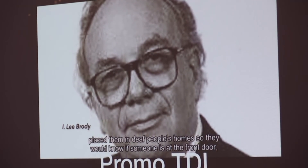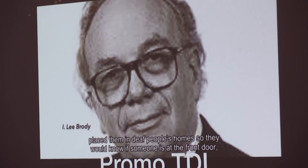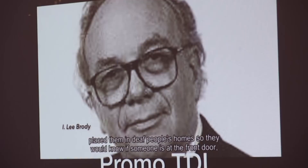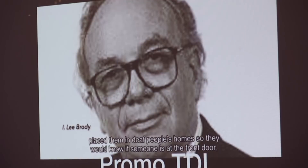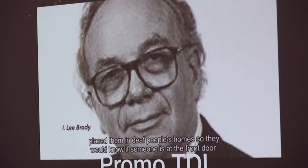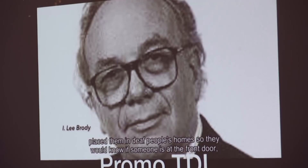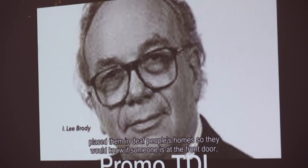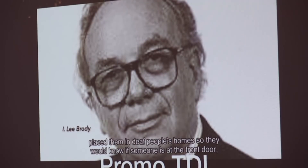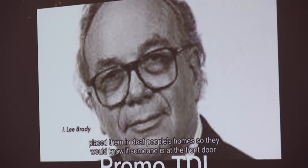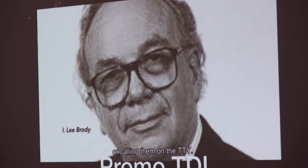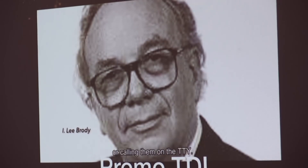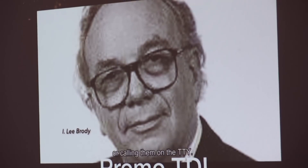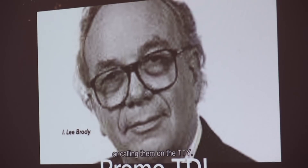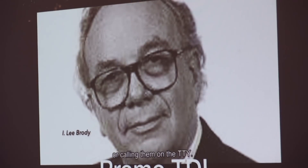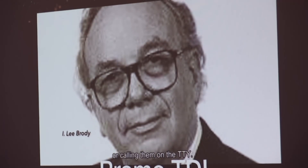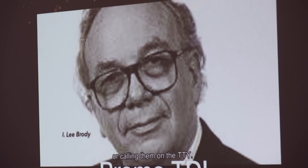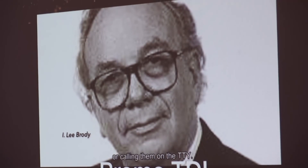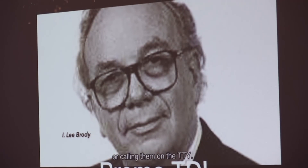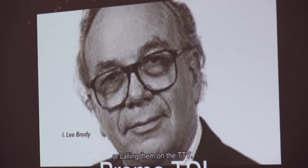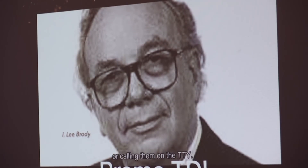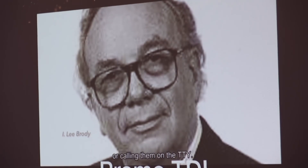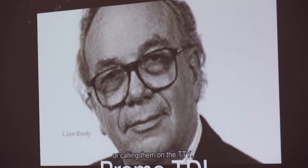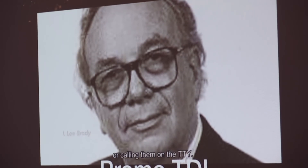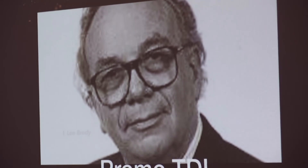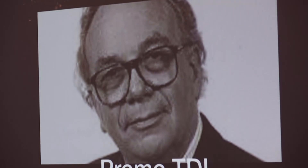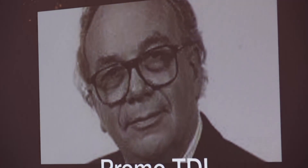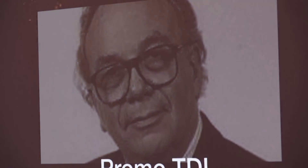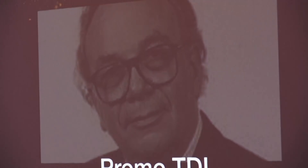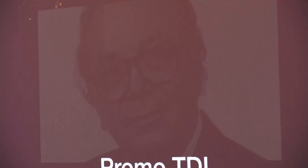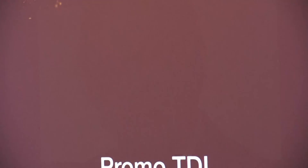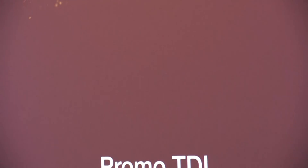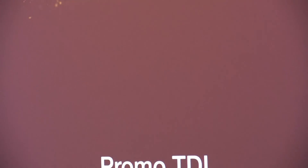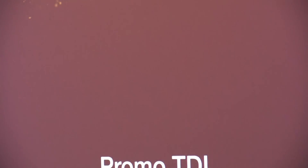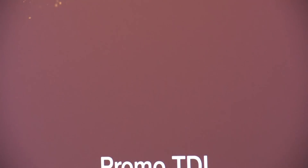at the front door or calling them on the TTY.